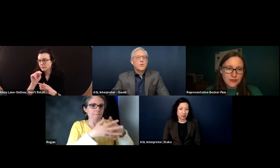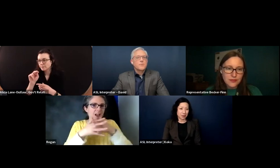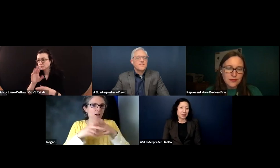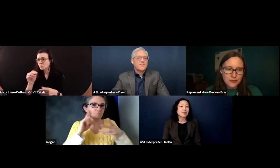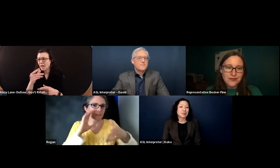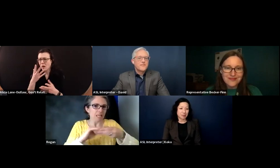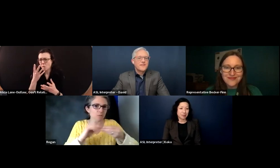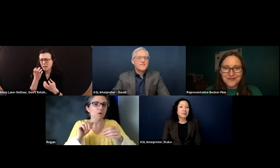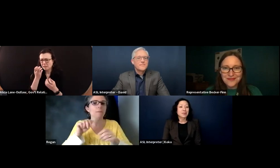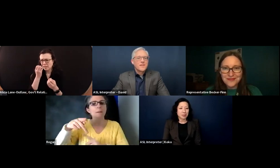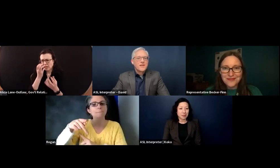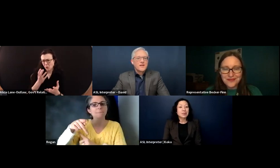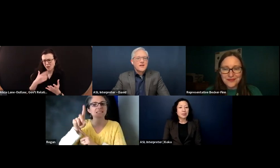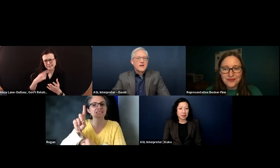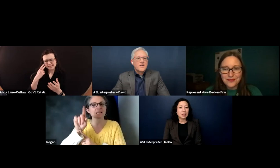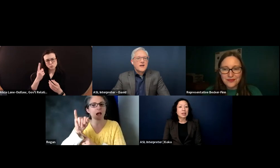Thank you, Representative Becker-Finn.